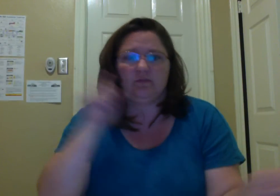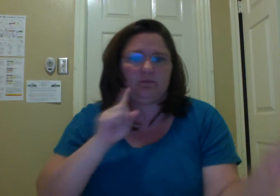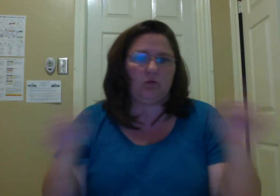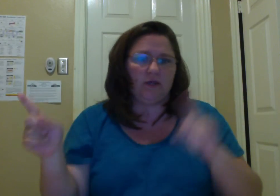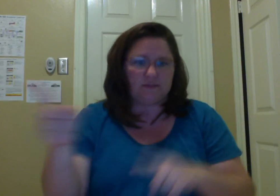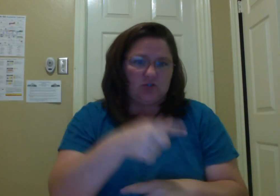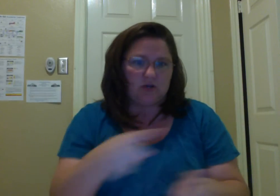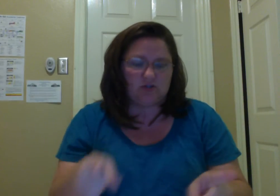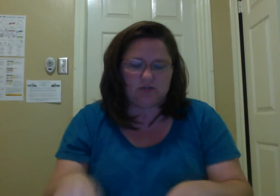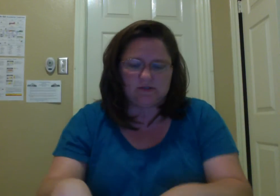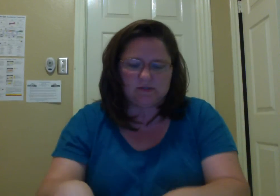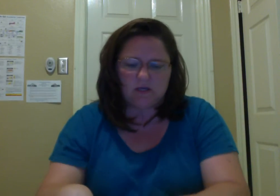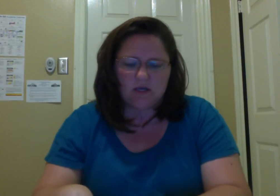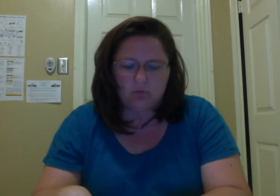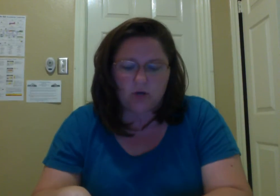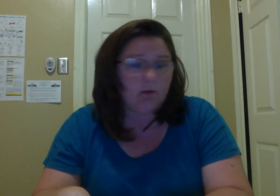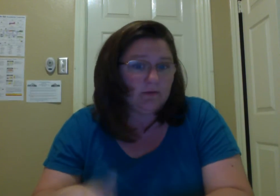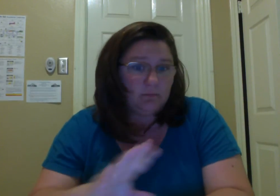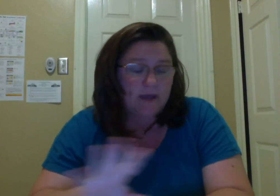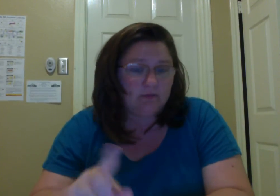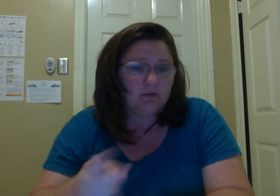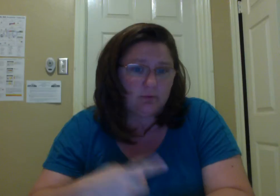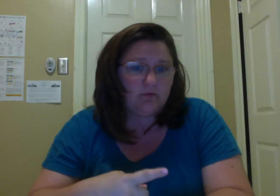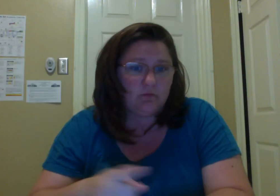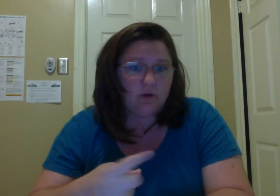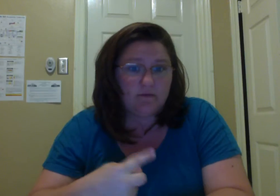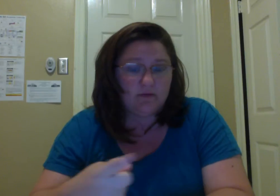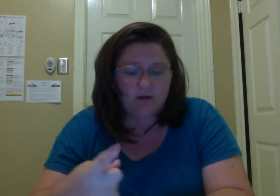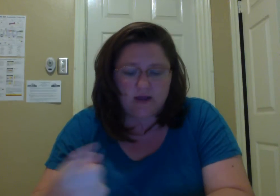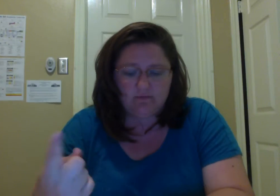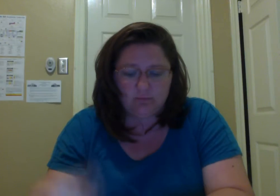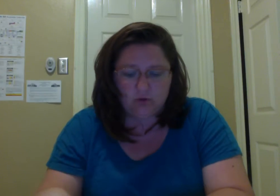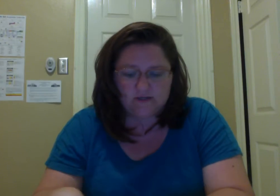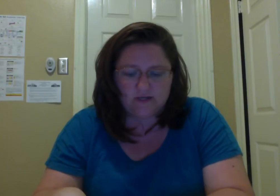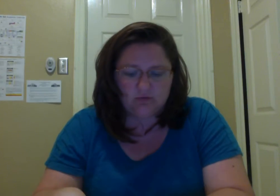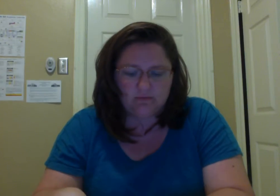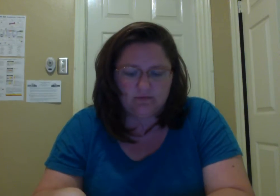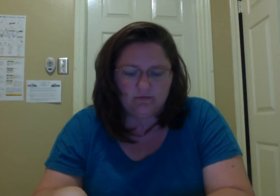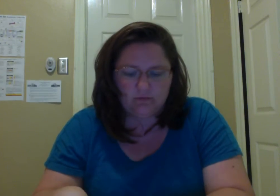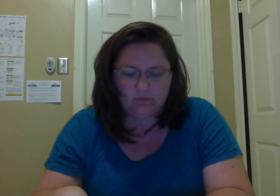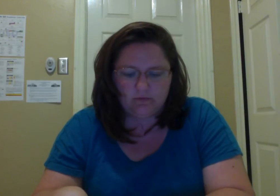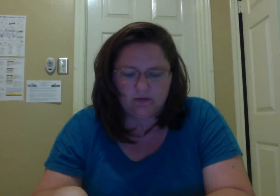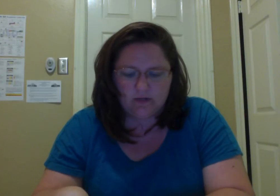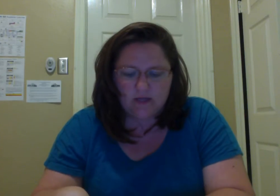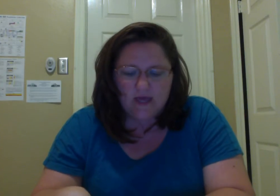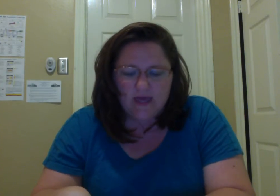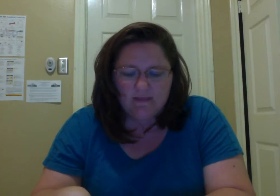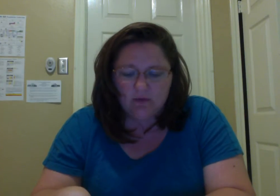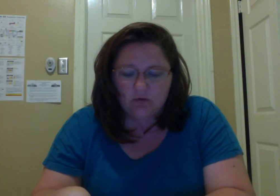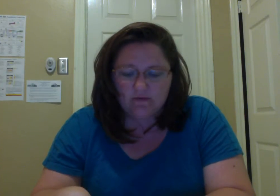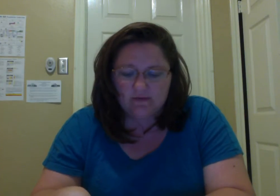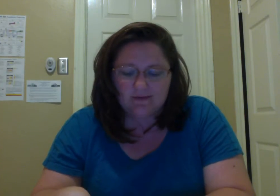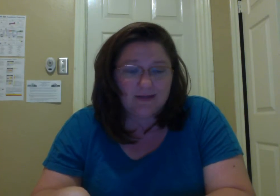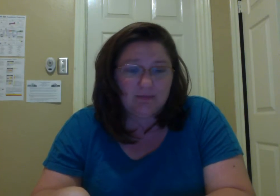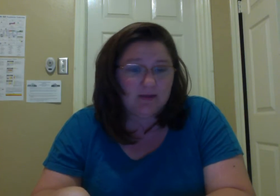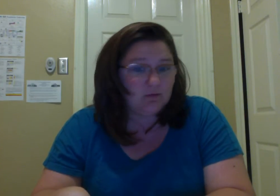point in different directions. Point always back to the person wherever they're at if you're pointing in your reference to a person. And then Laura says, cleaning makes